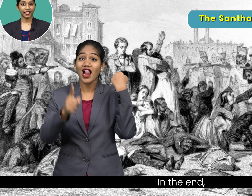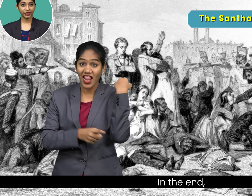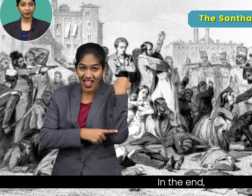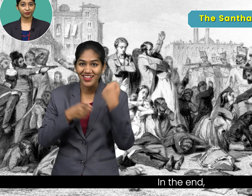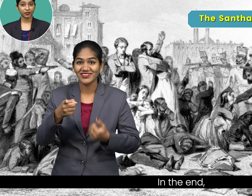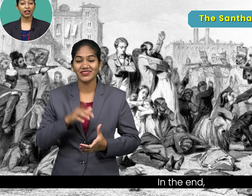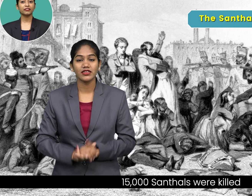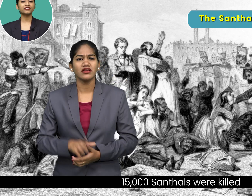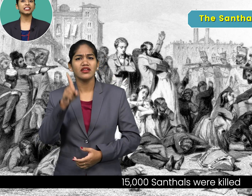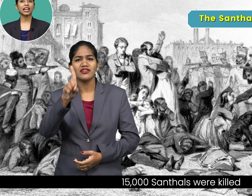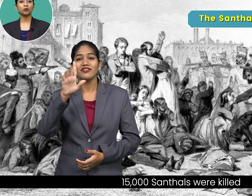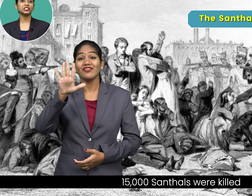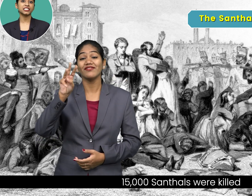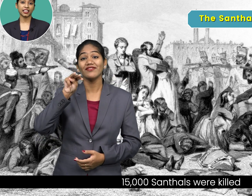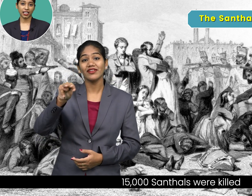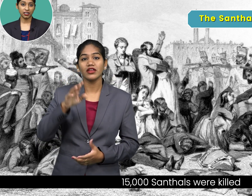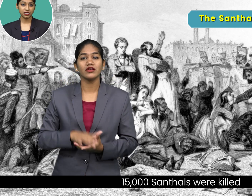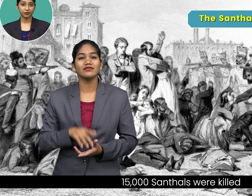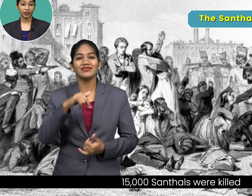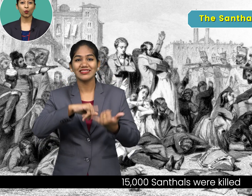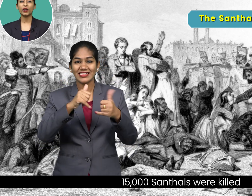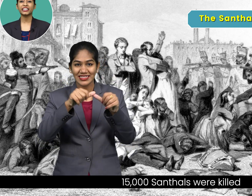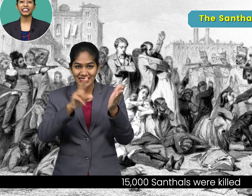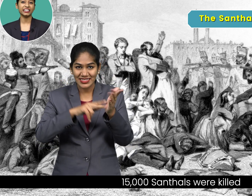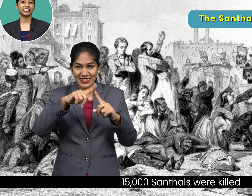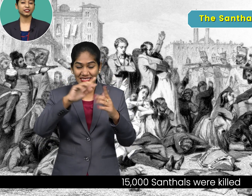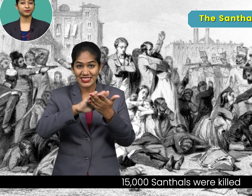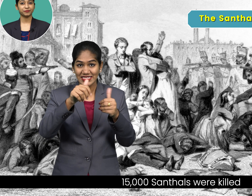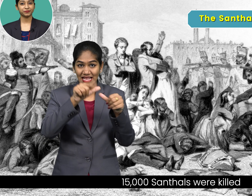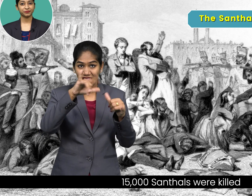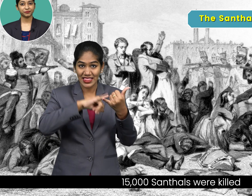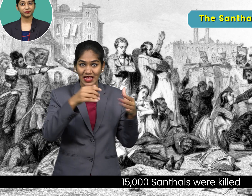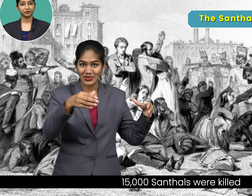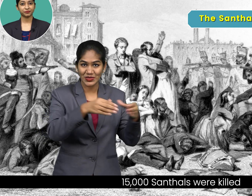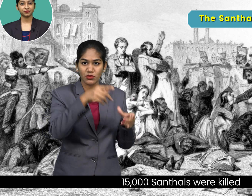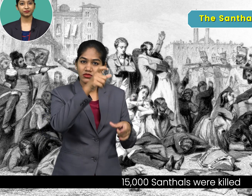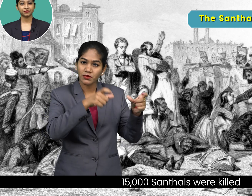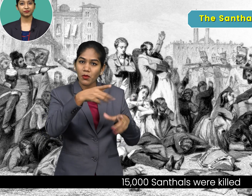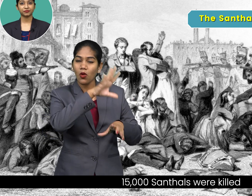In the end, 15,000 Santals were killed,